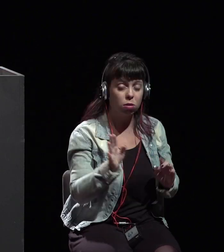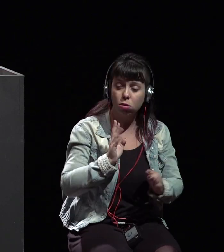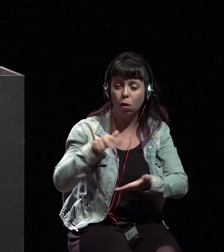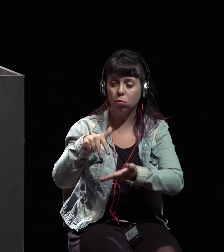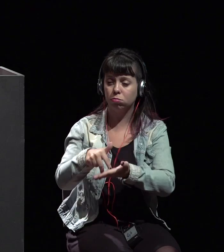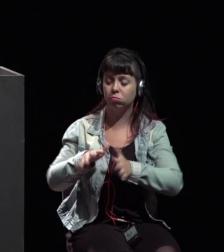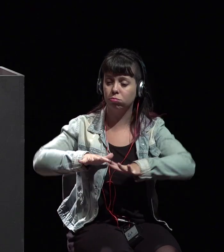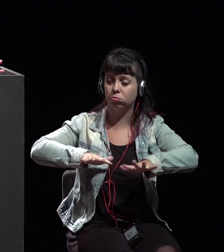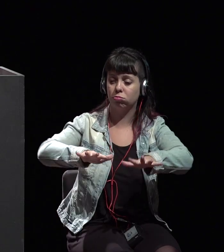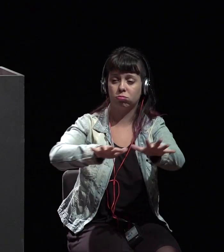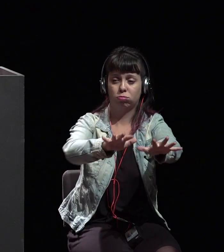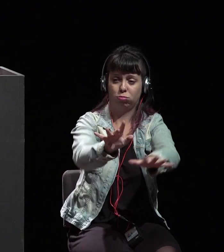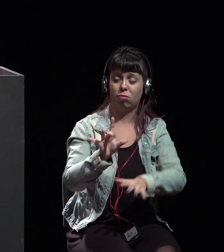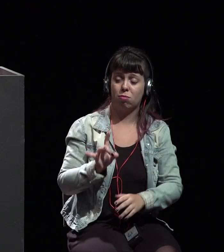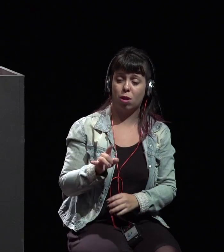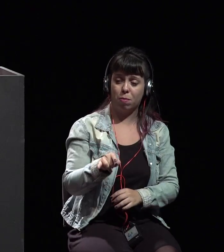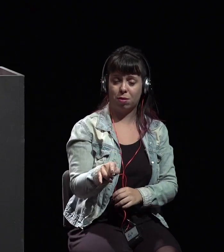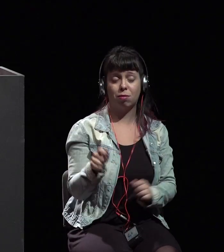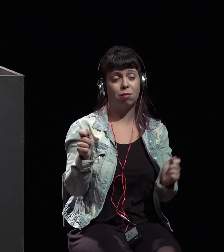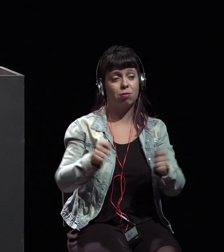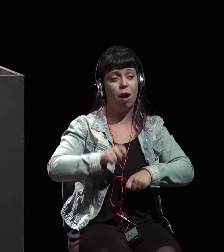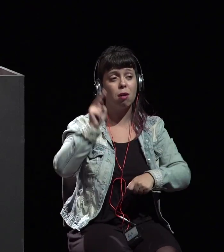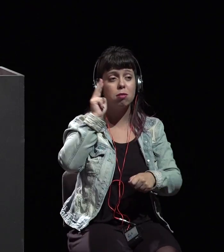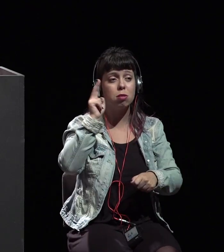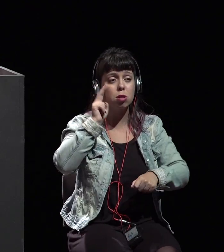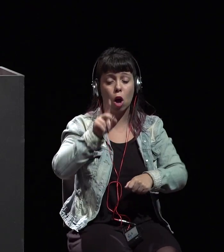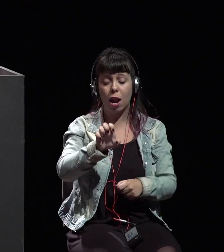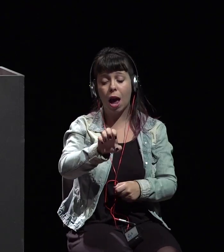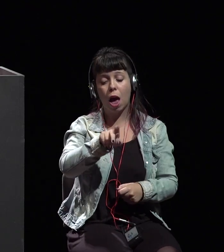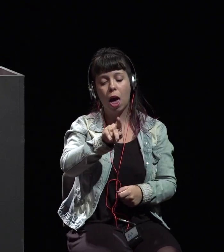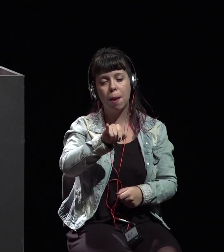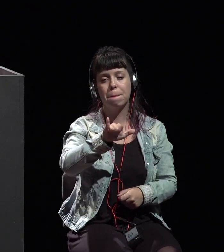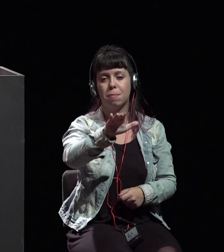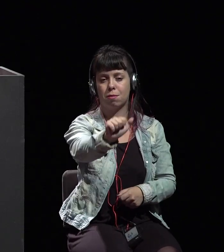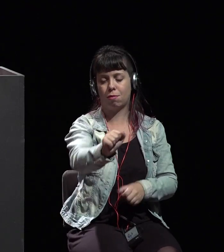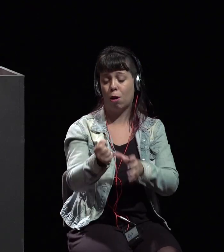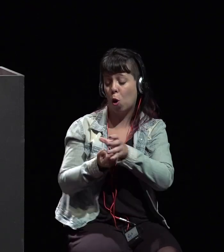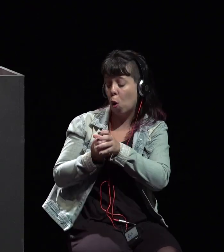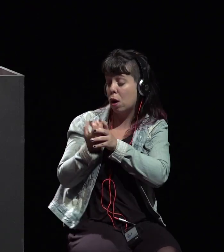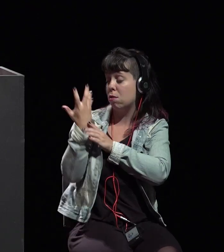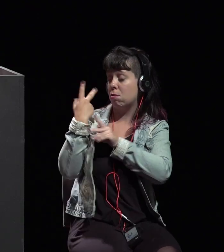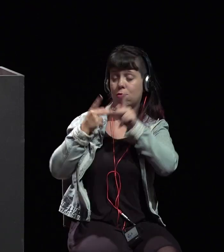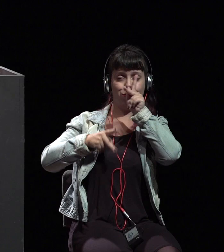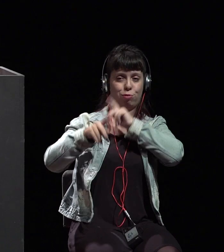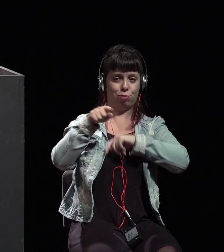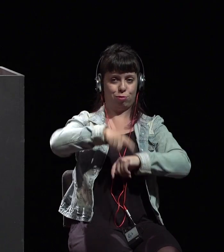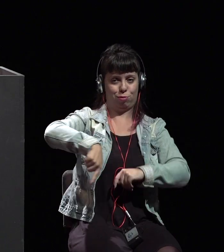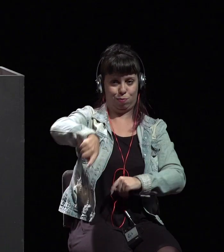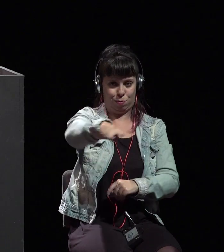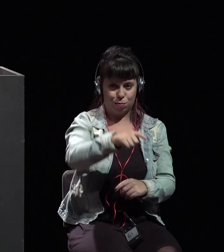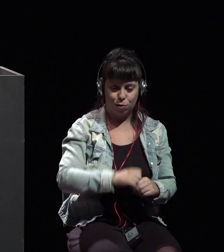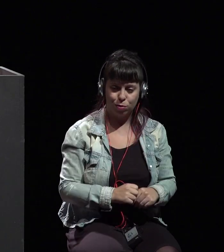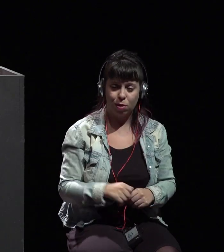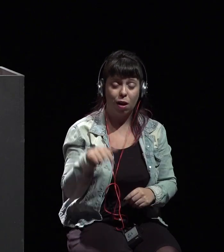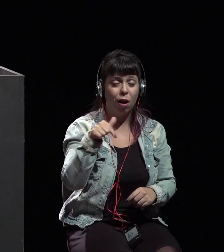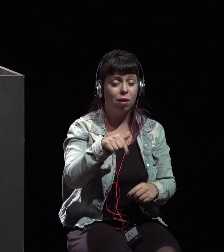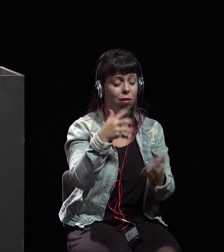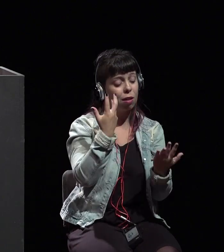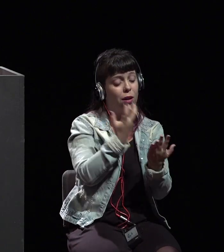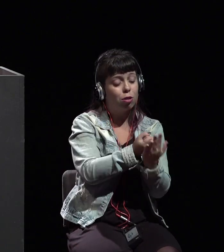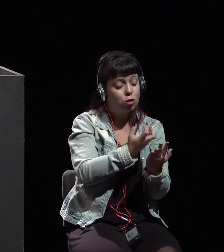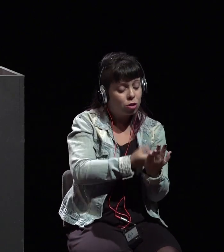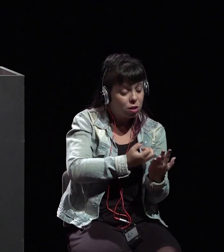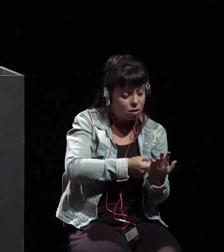These 19th century mele then are doubly archival. They mark and record information deemed important enough to pass on, but they've also been transcribed in